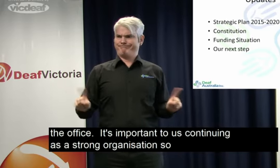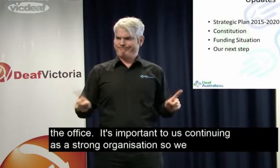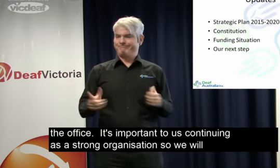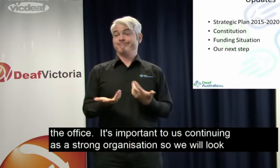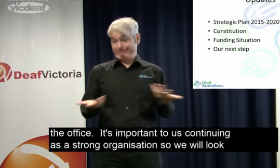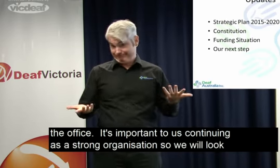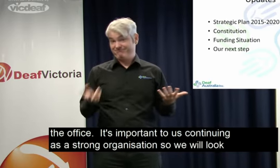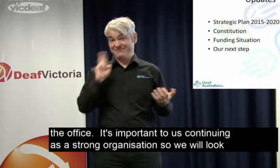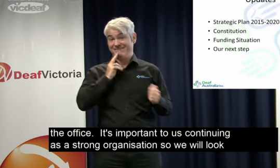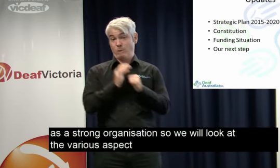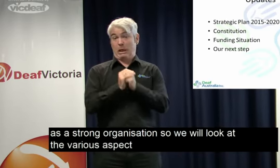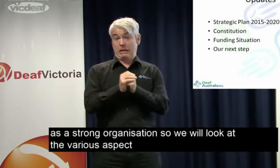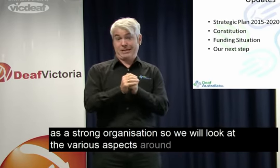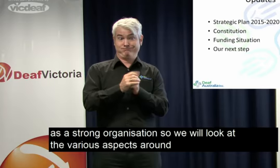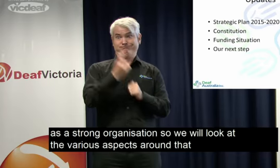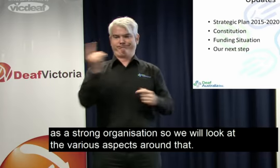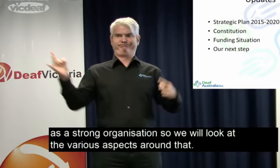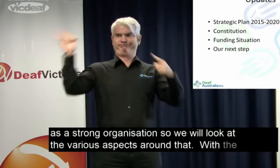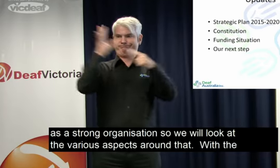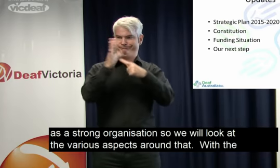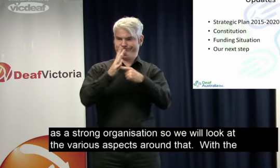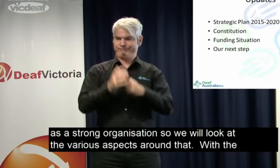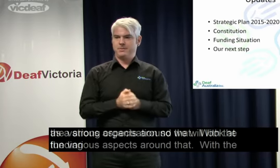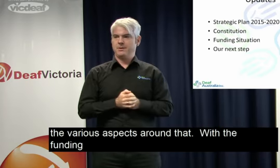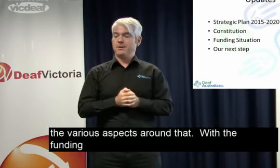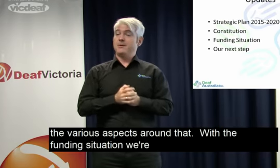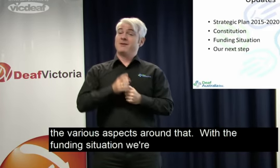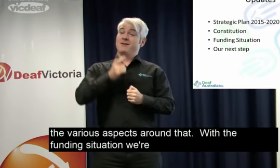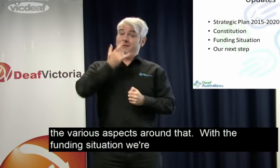With the funding situation, we're looking at the next step, so really being a deaf-friendly